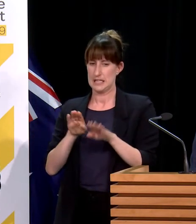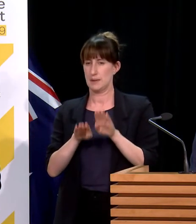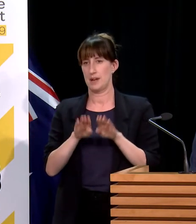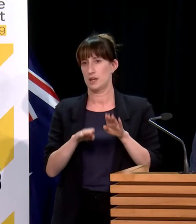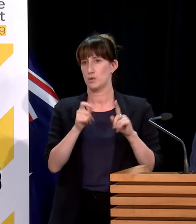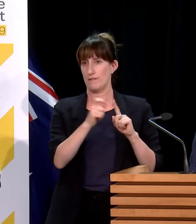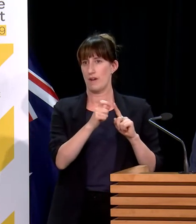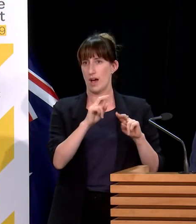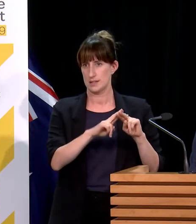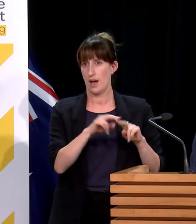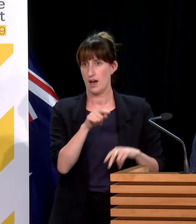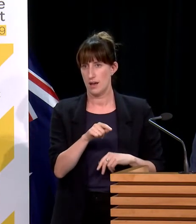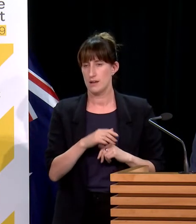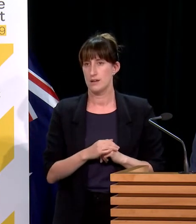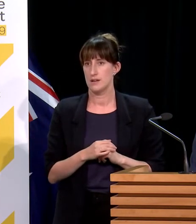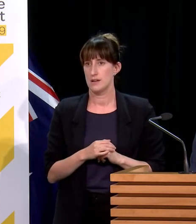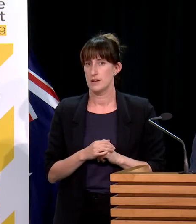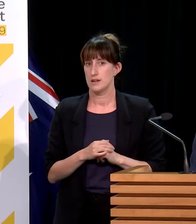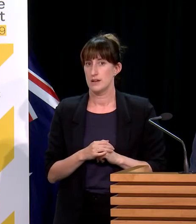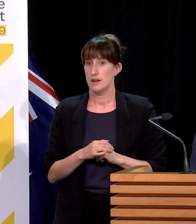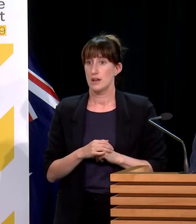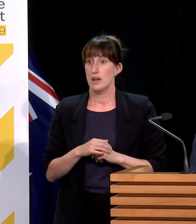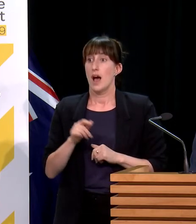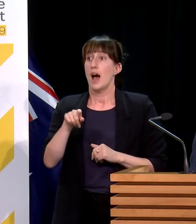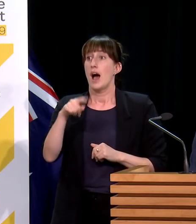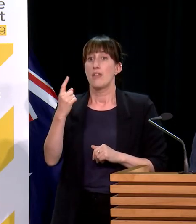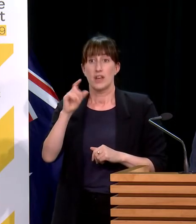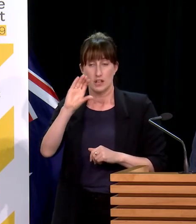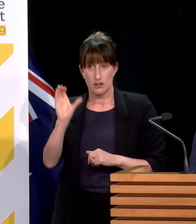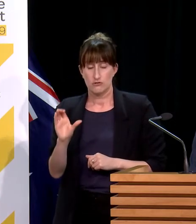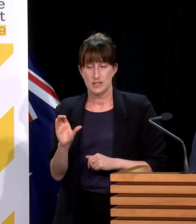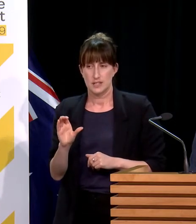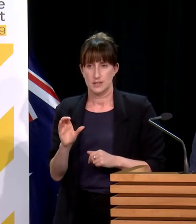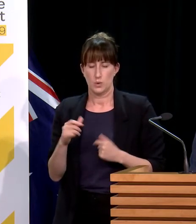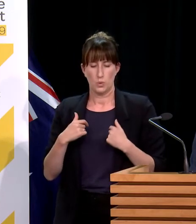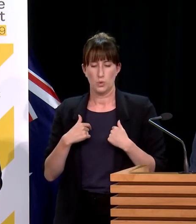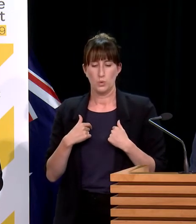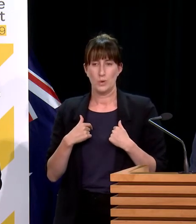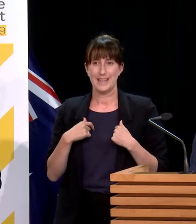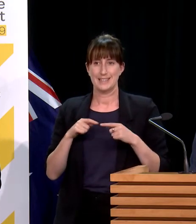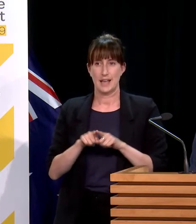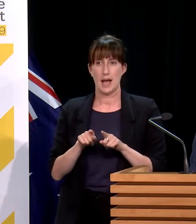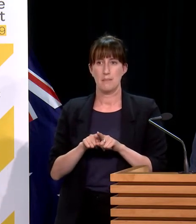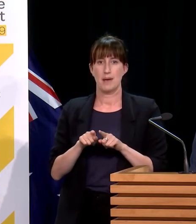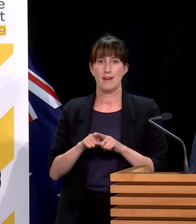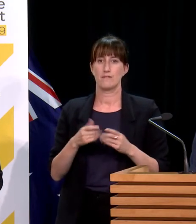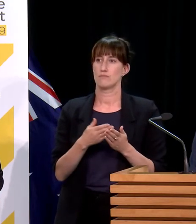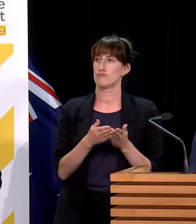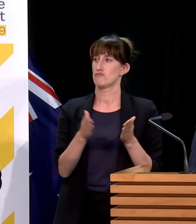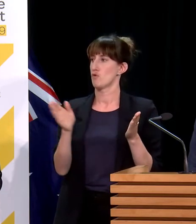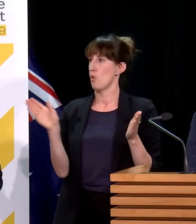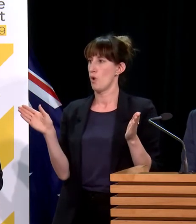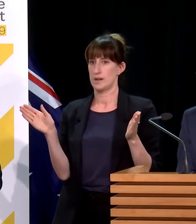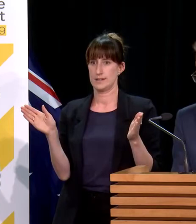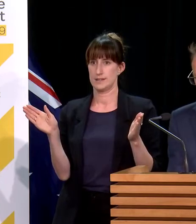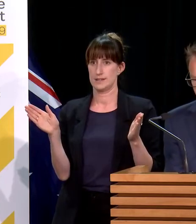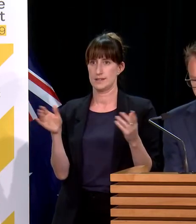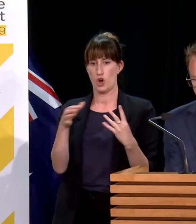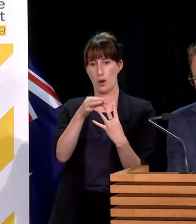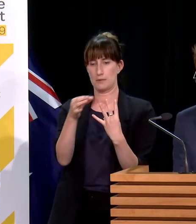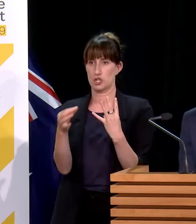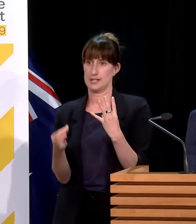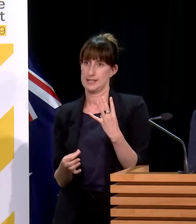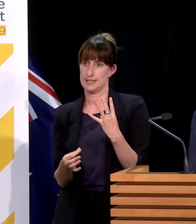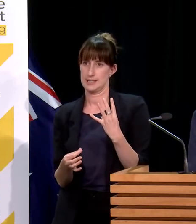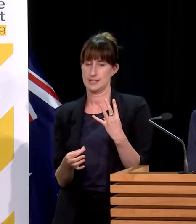Pfizer. We've taken, as many other countries have done, a broad portfolio approach, so different types of vaccine, and